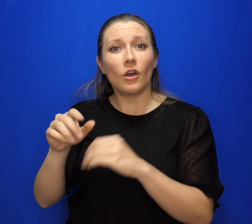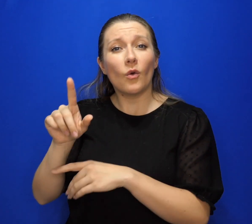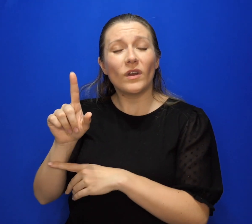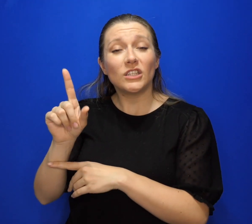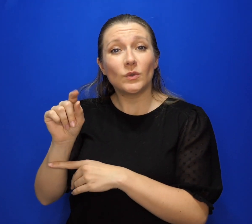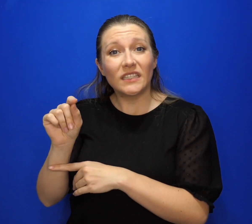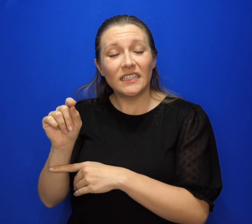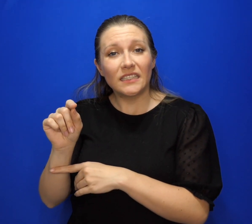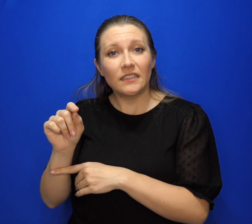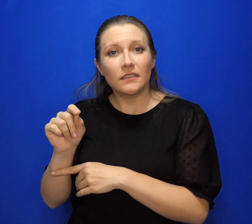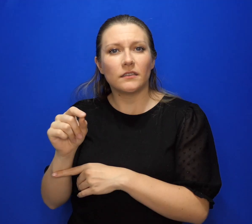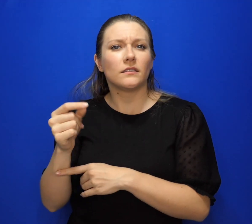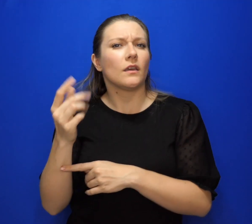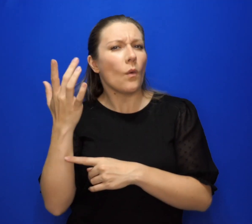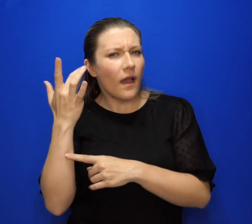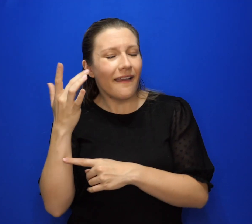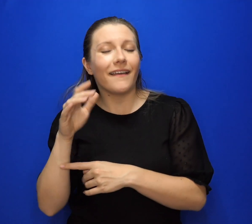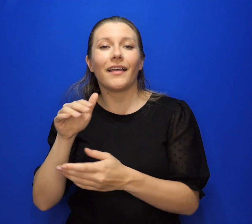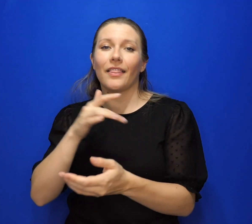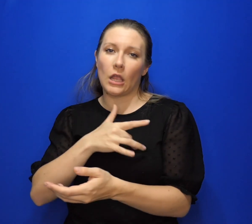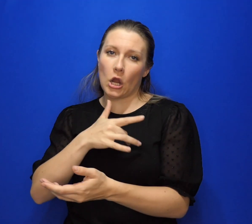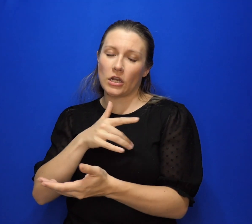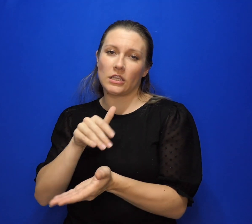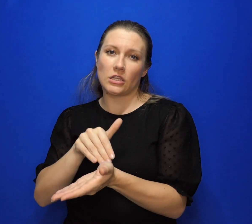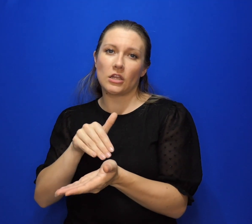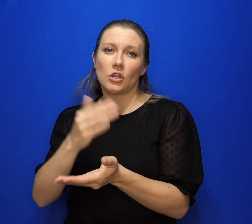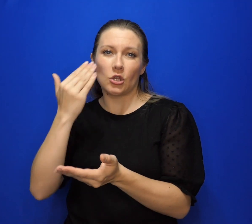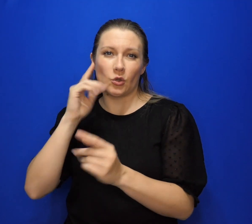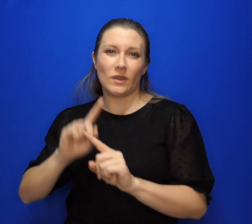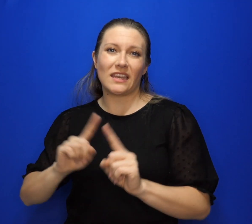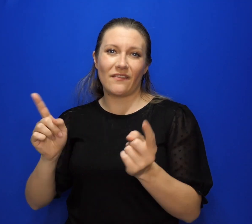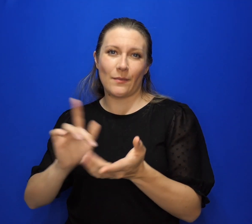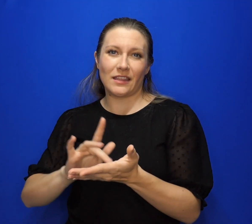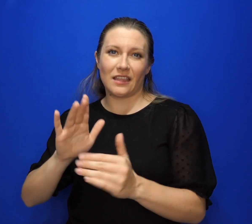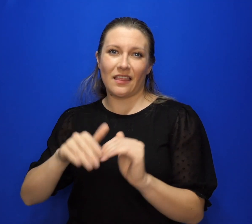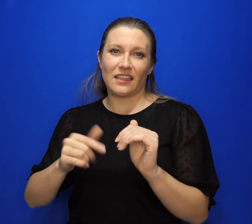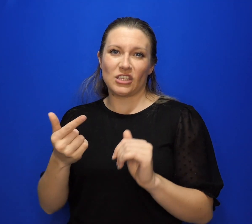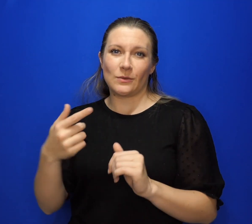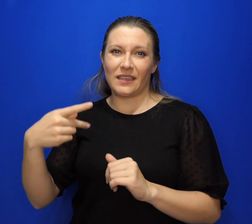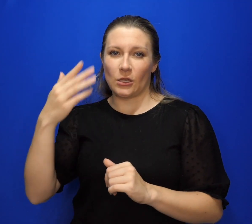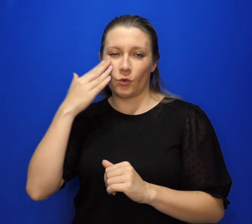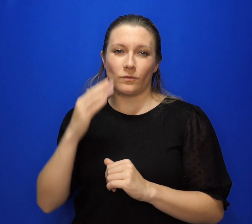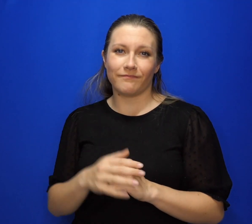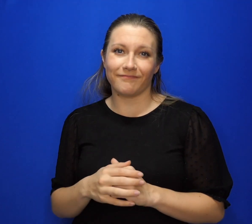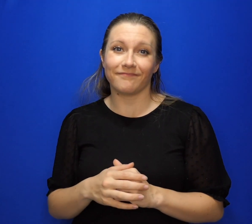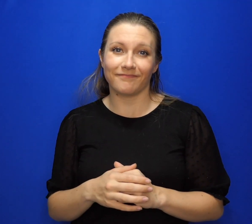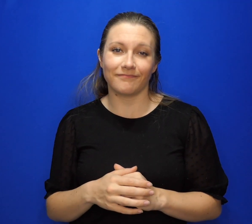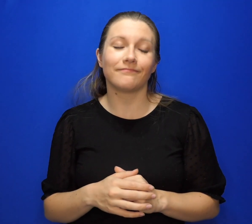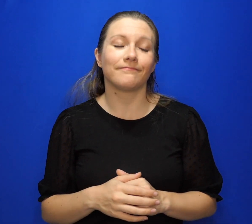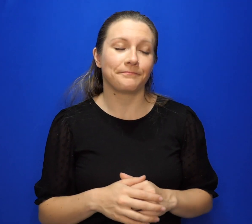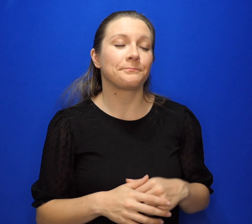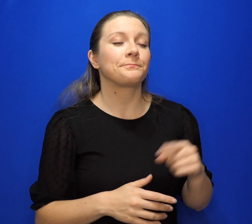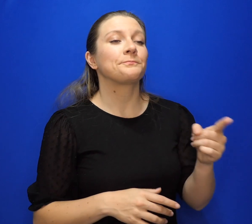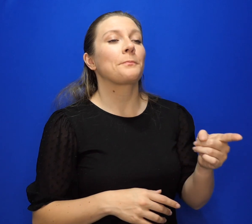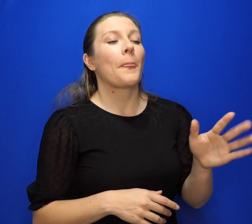about. And you know what I hear as you explain that as well? I don't know how old your mom is,